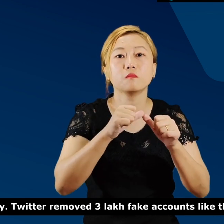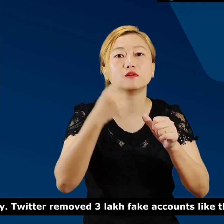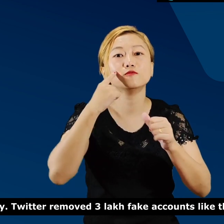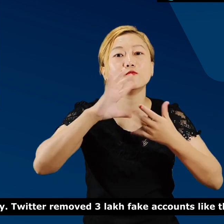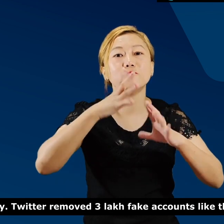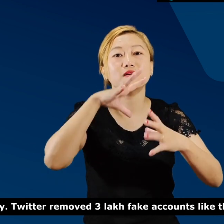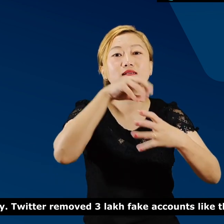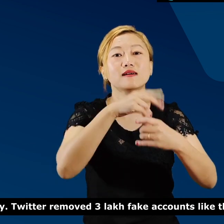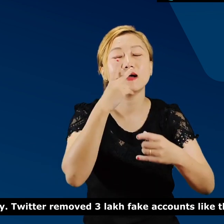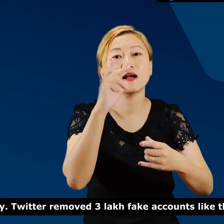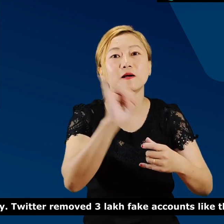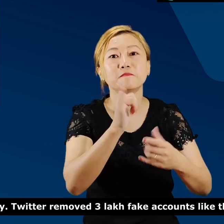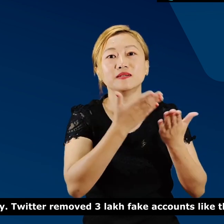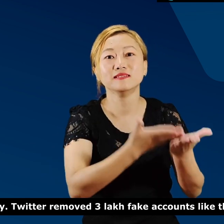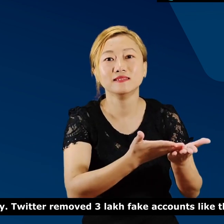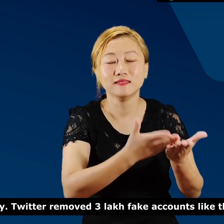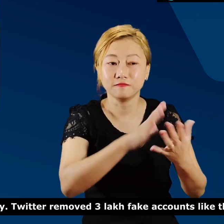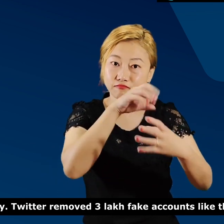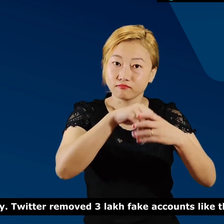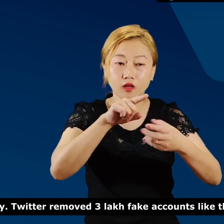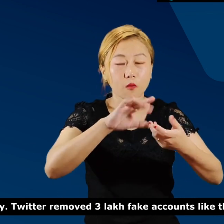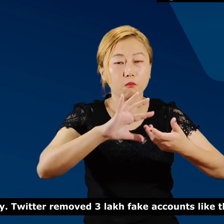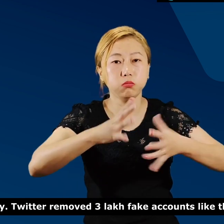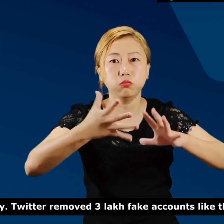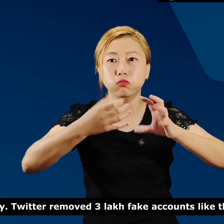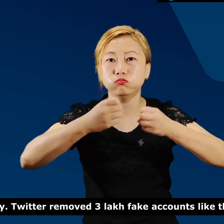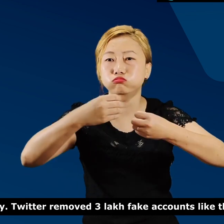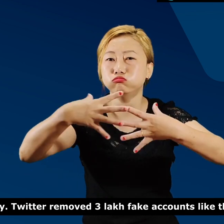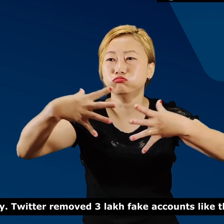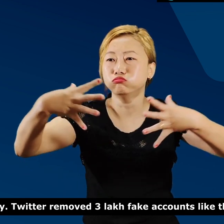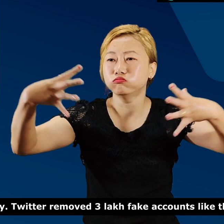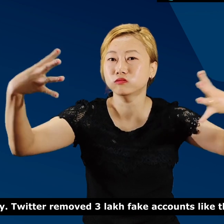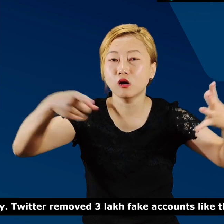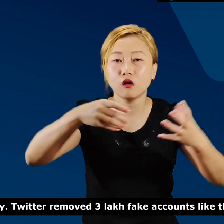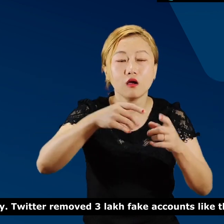AI does it automatically. Twitter removed 3 lakh fake accounts like this.